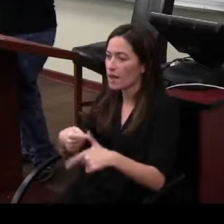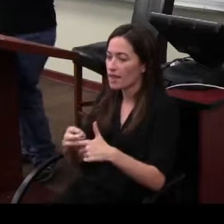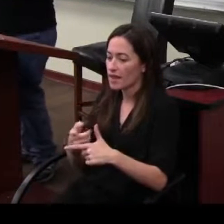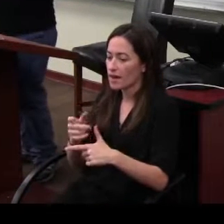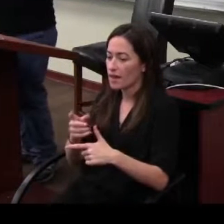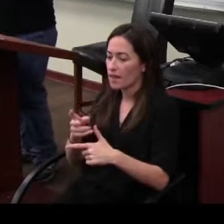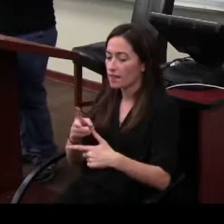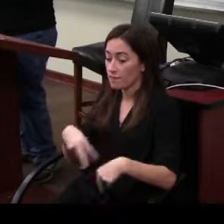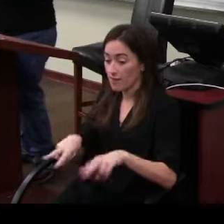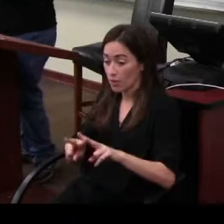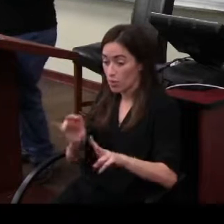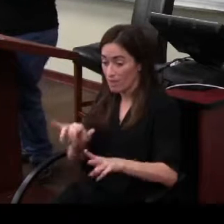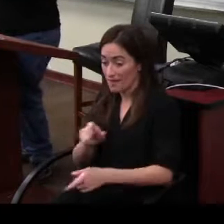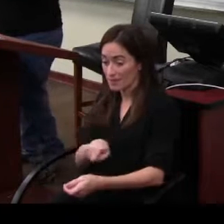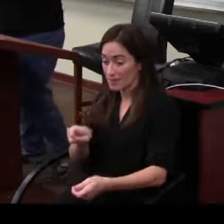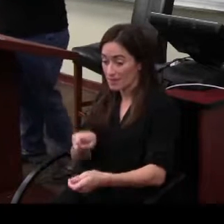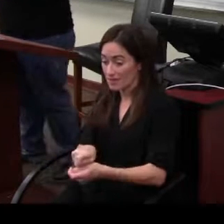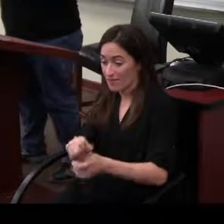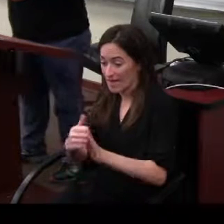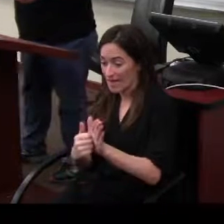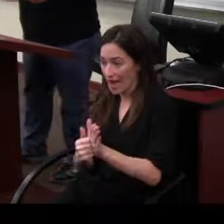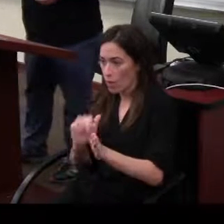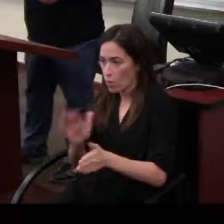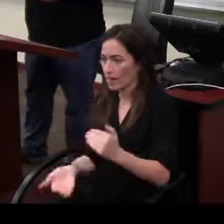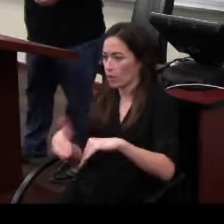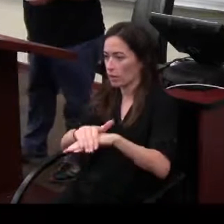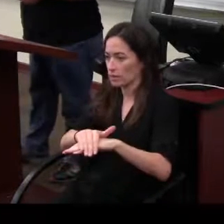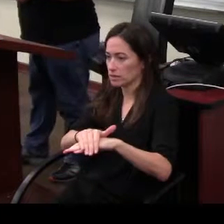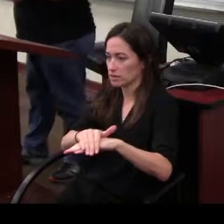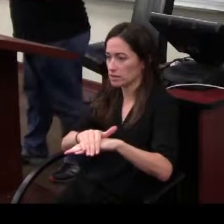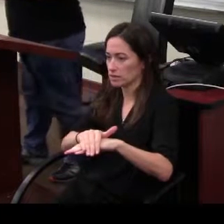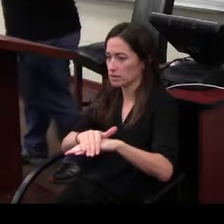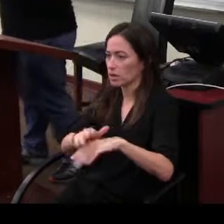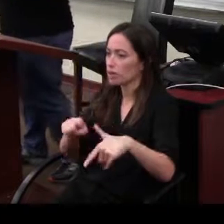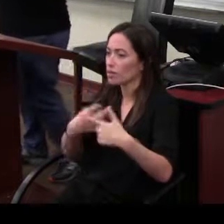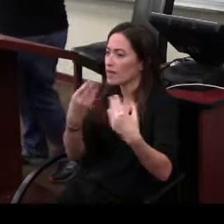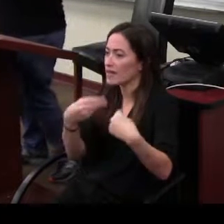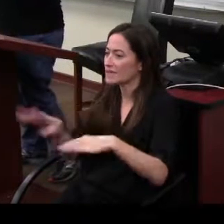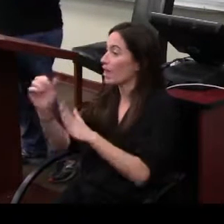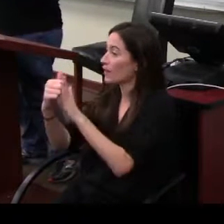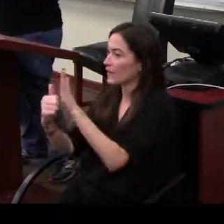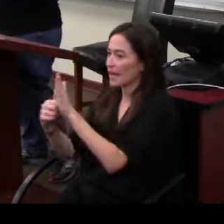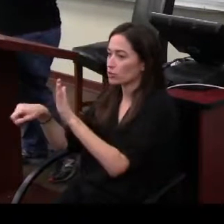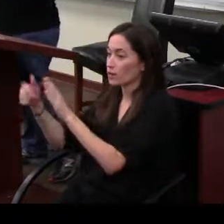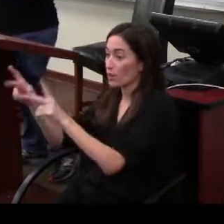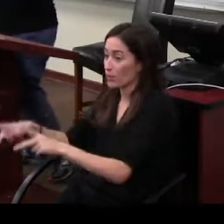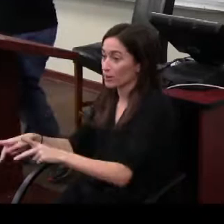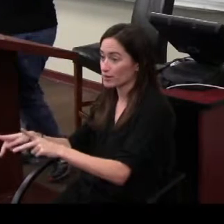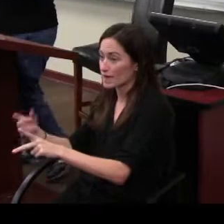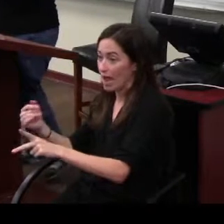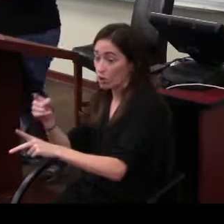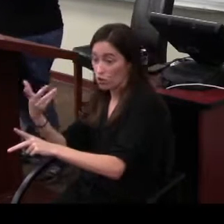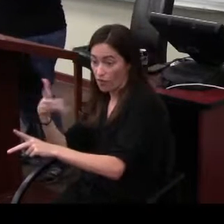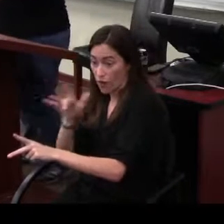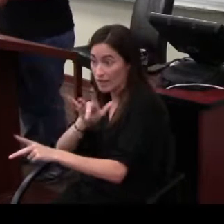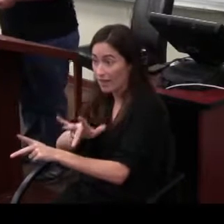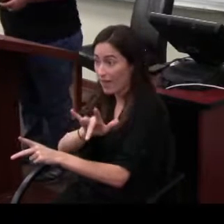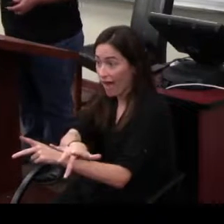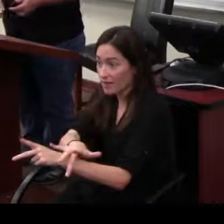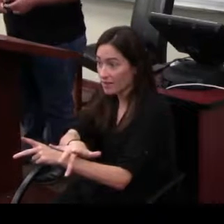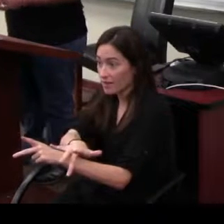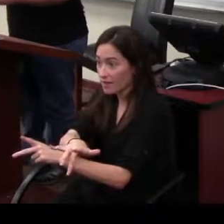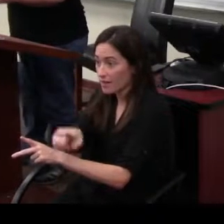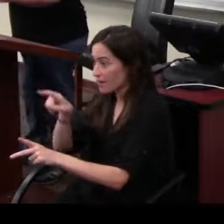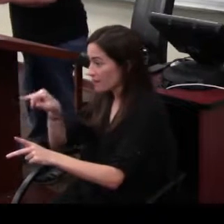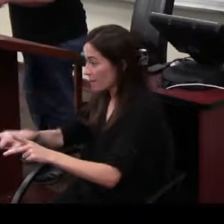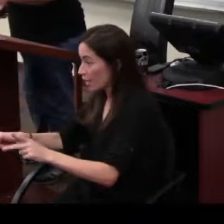of that particular account. And then that account is sold to somebody who, now that you're friends or you like them or you had an interaction, they can now